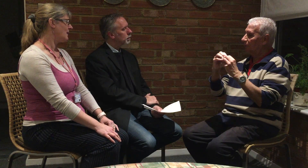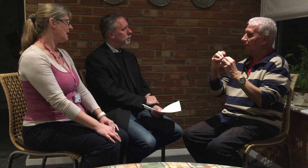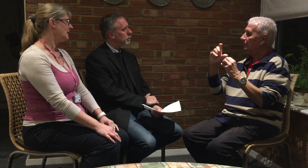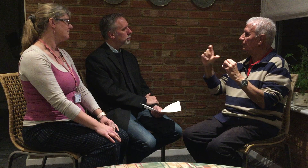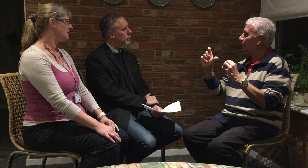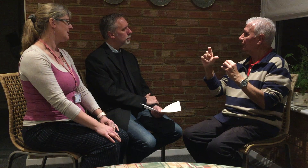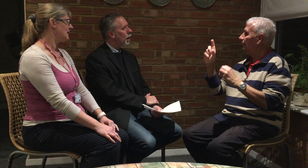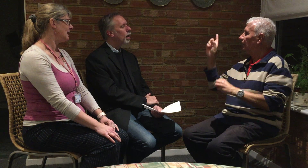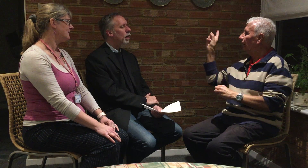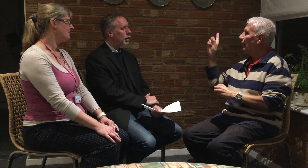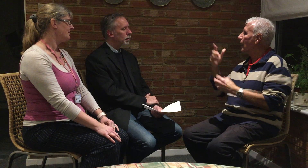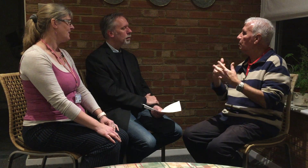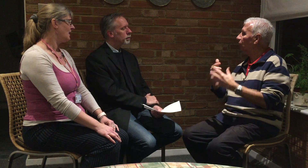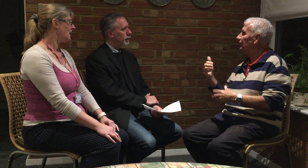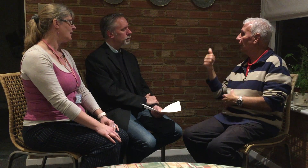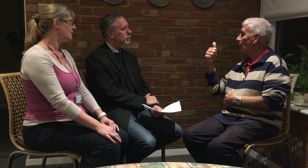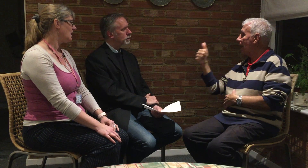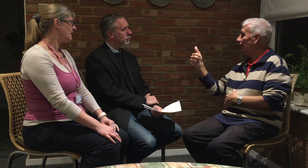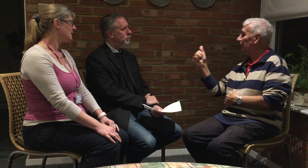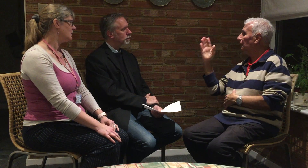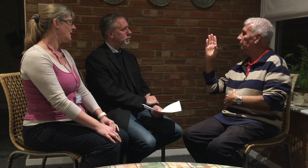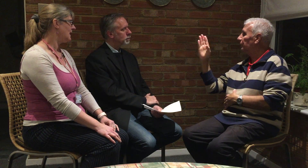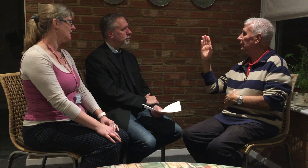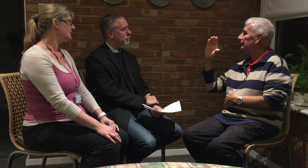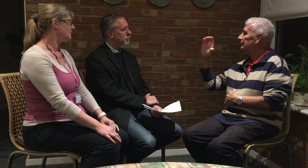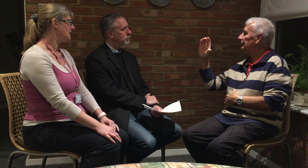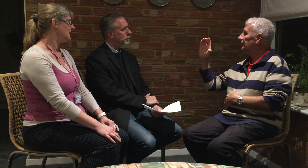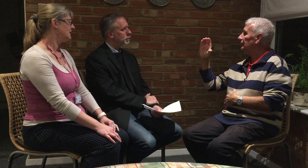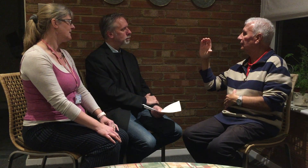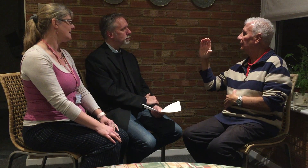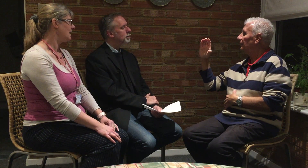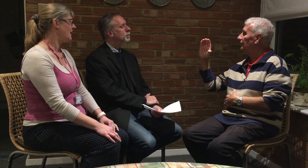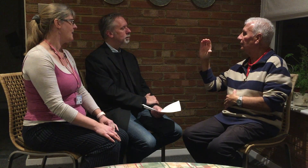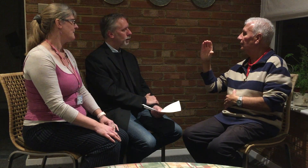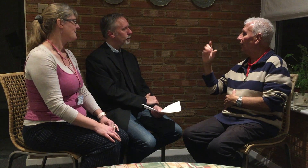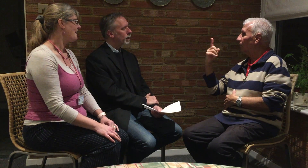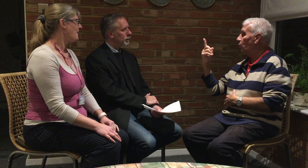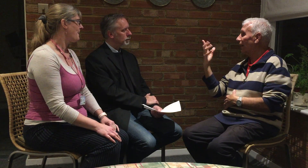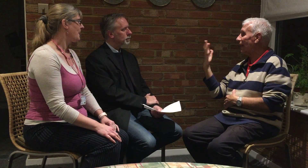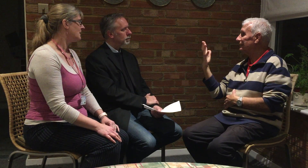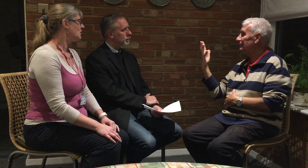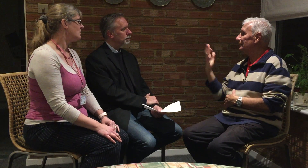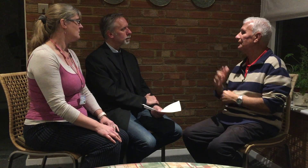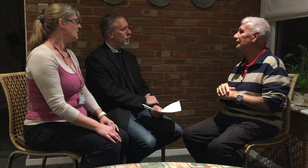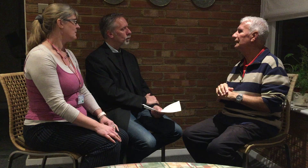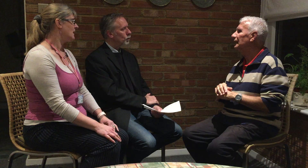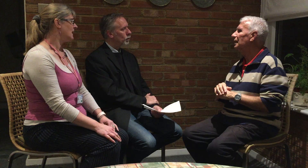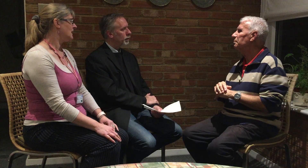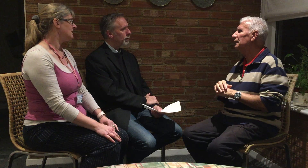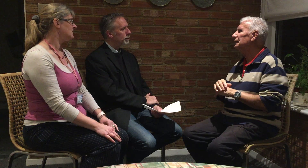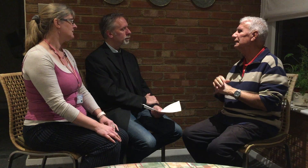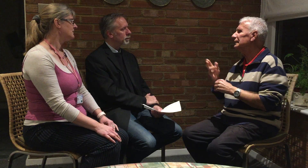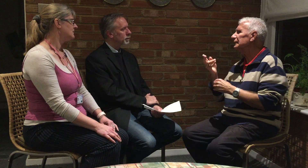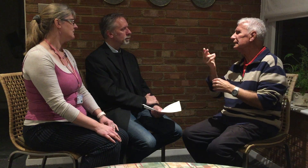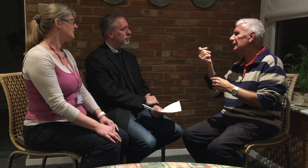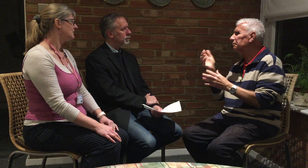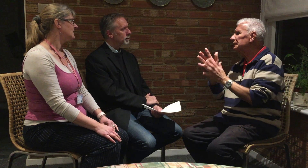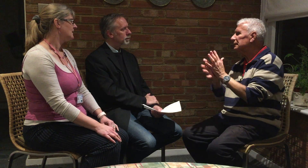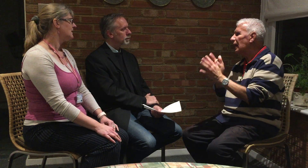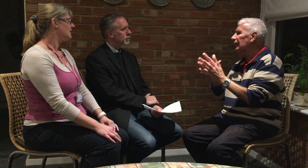A, B, C. Ah, okay. And over there, they do A, C, C. Okay. Just all with one All hand.